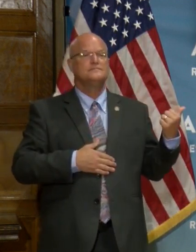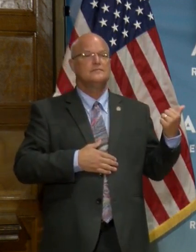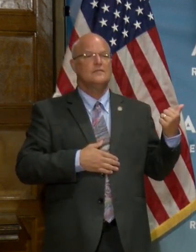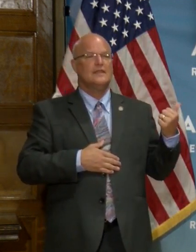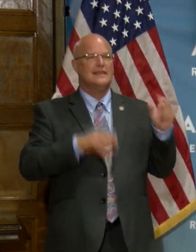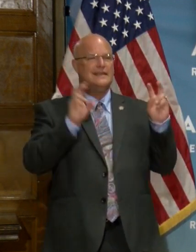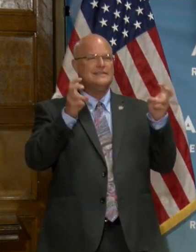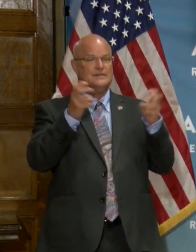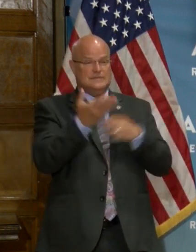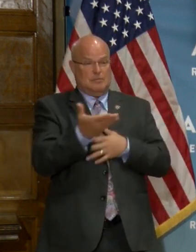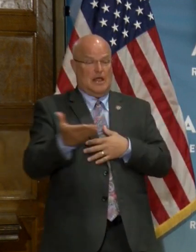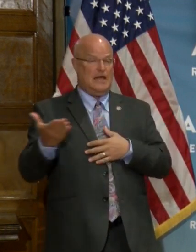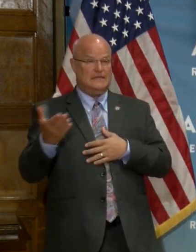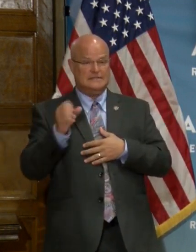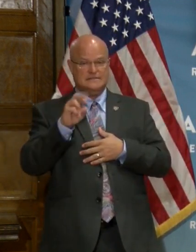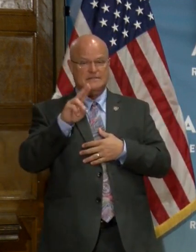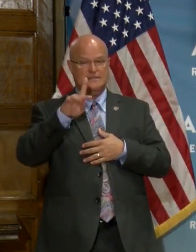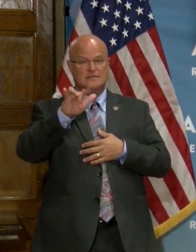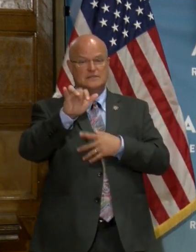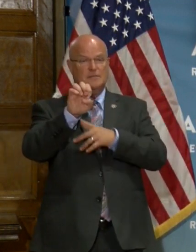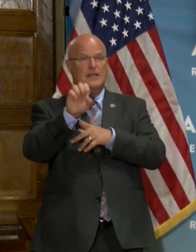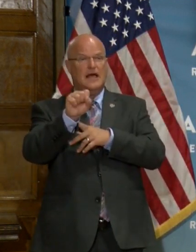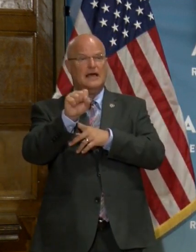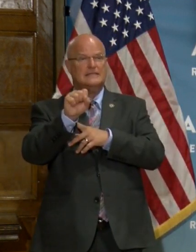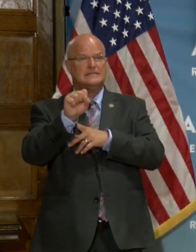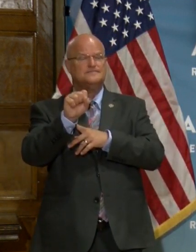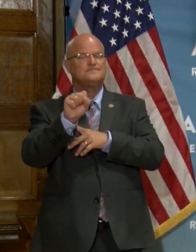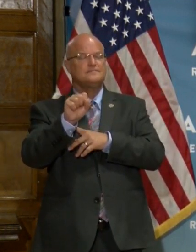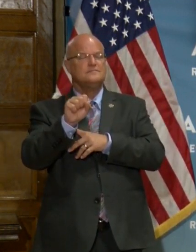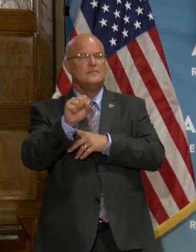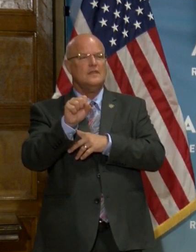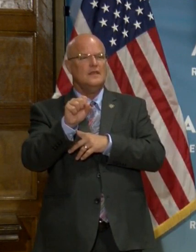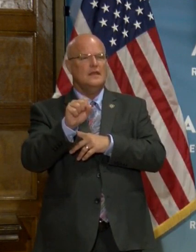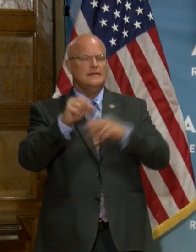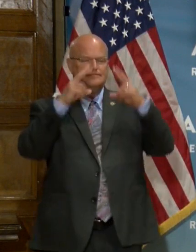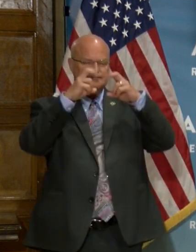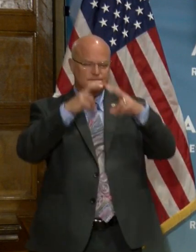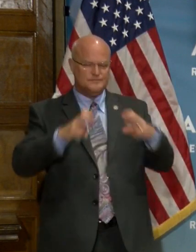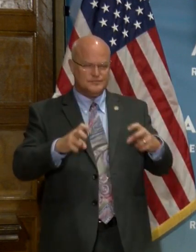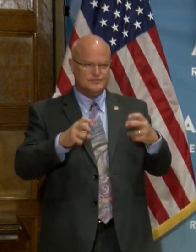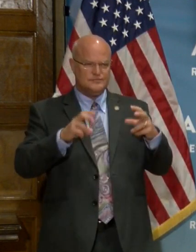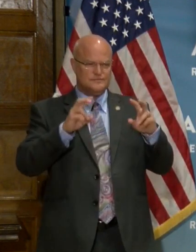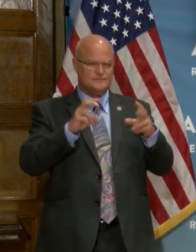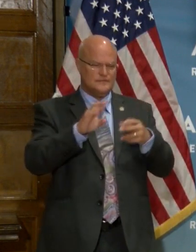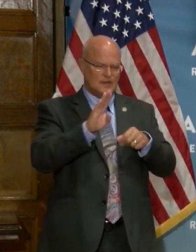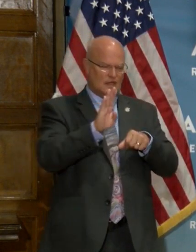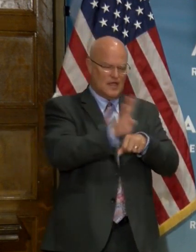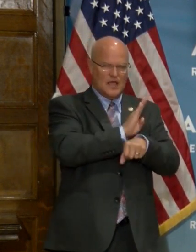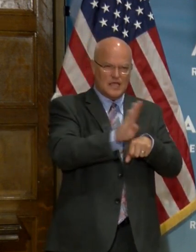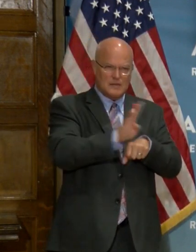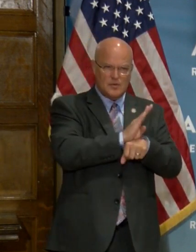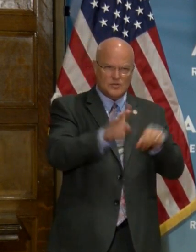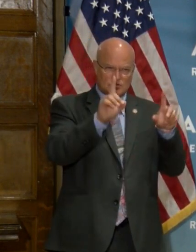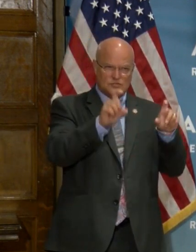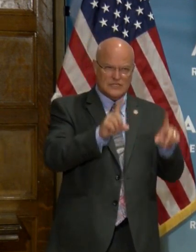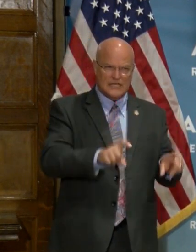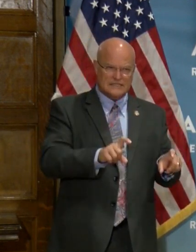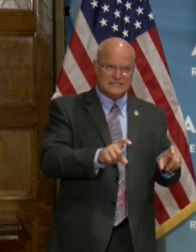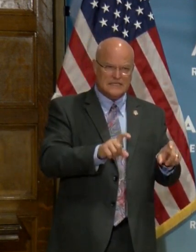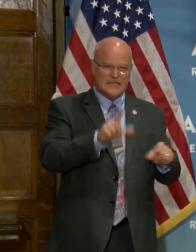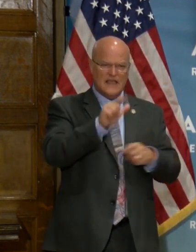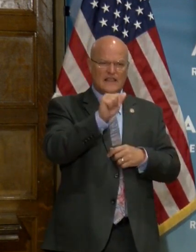In terms of supplies, you break it down with our commercial testing